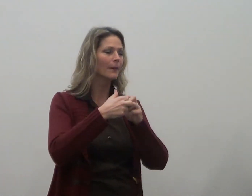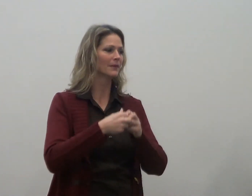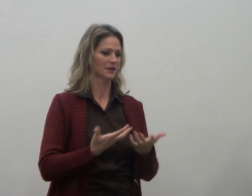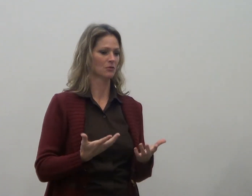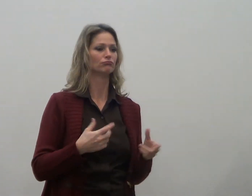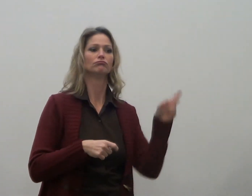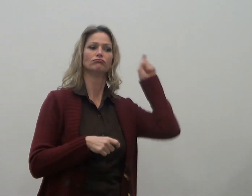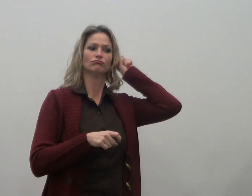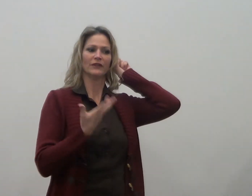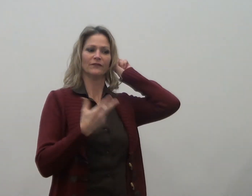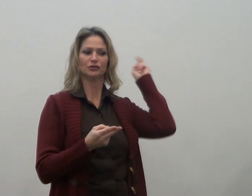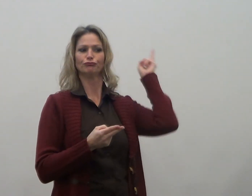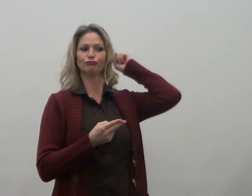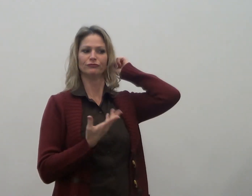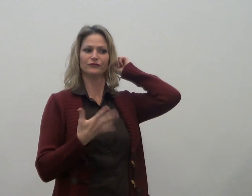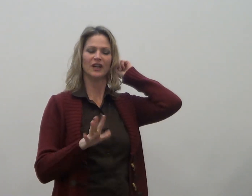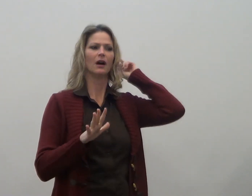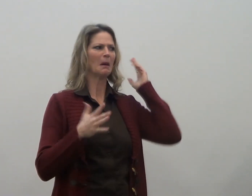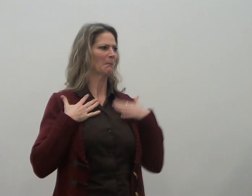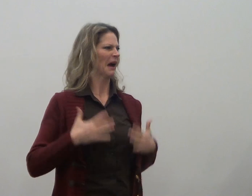implant, and that kind of goes along with infection as